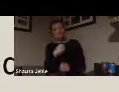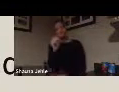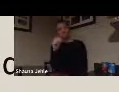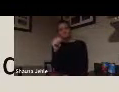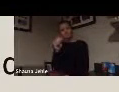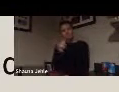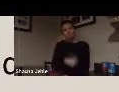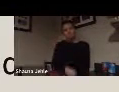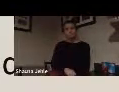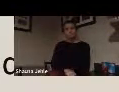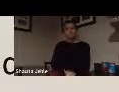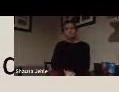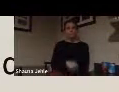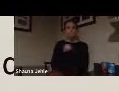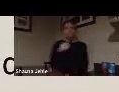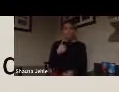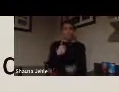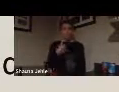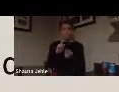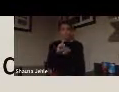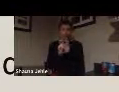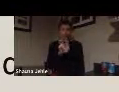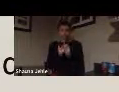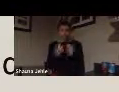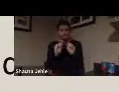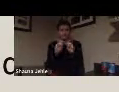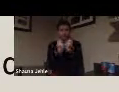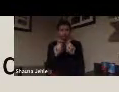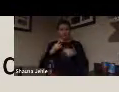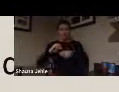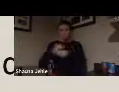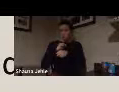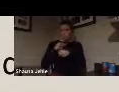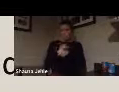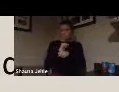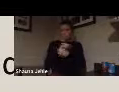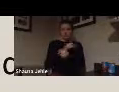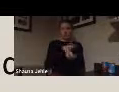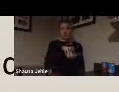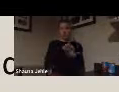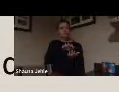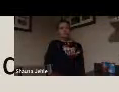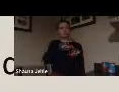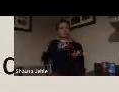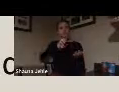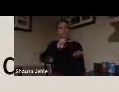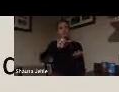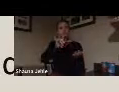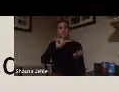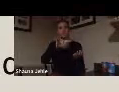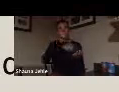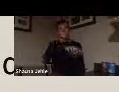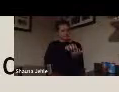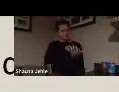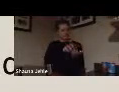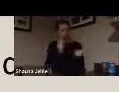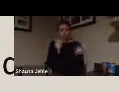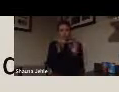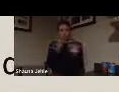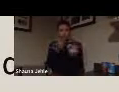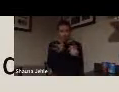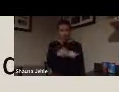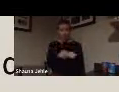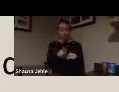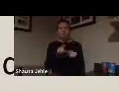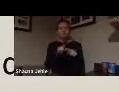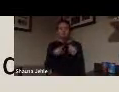When you have a translation team who's working on drafting their translation into their sign language, but we need